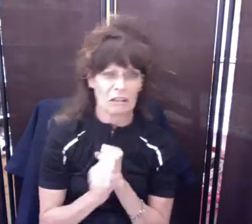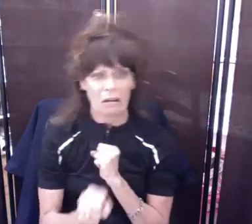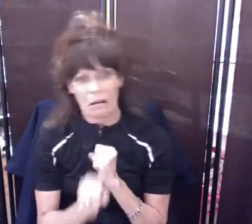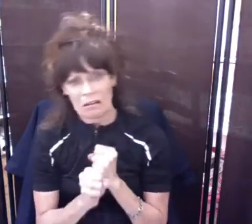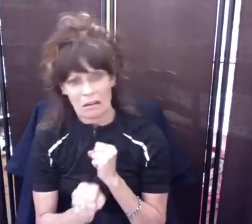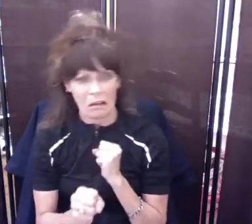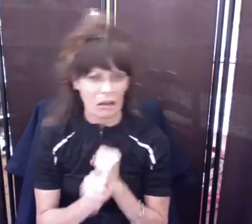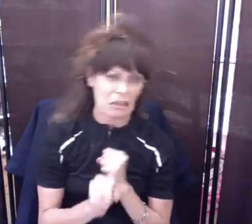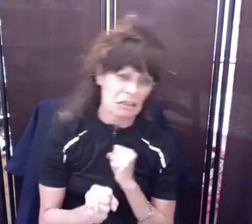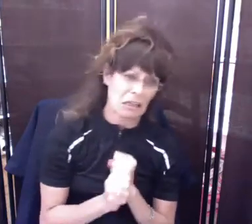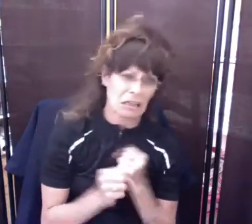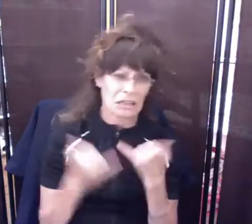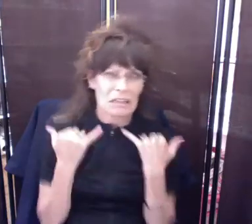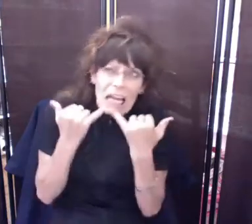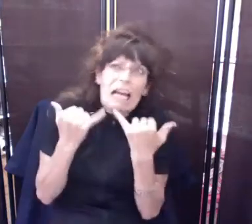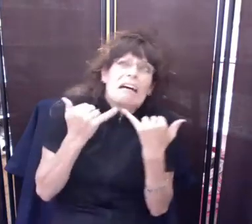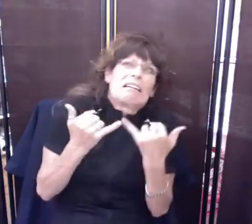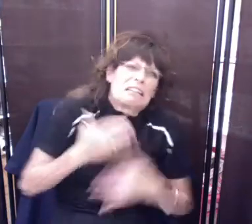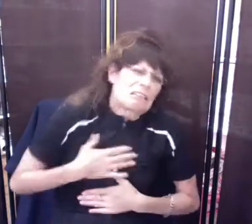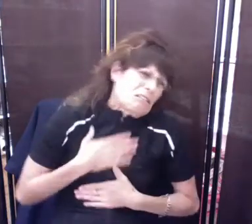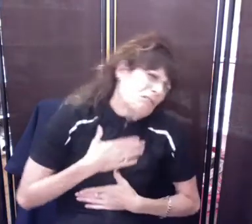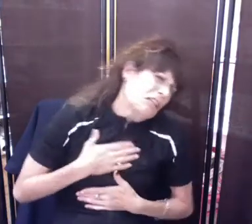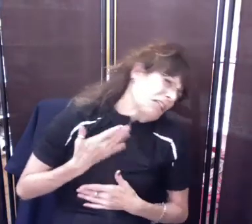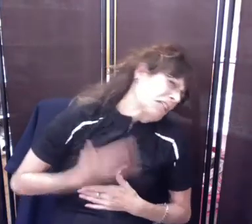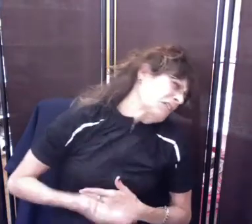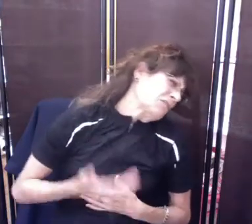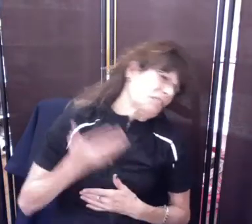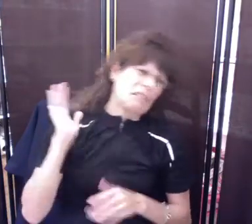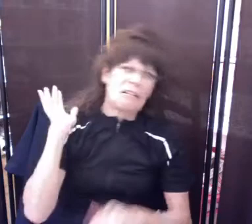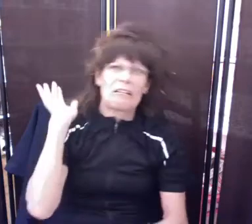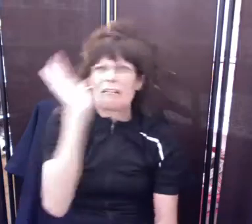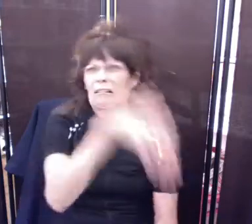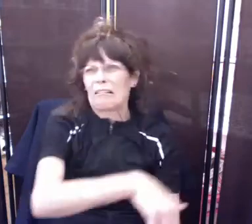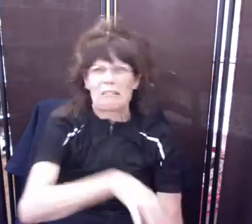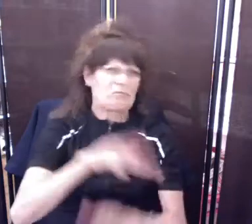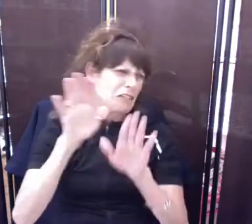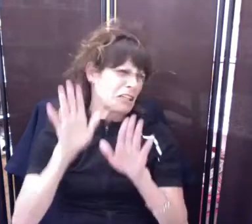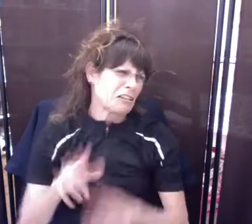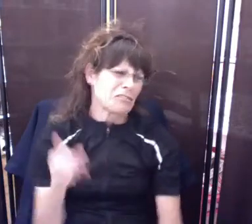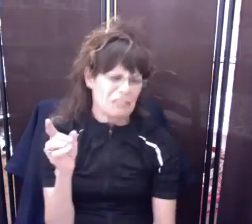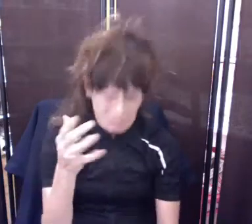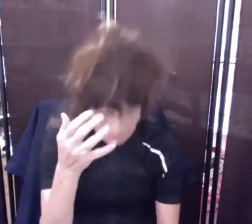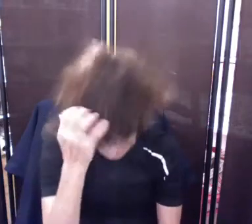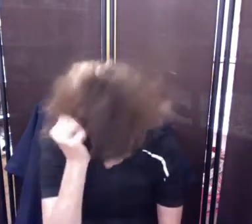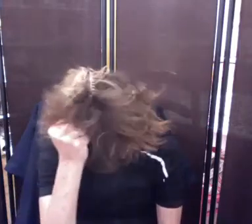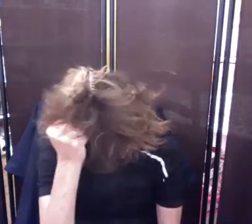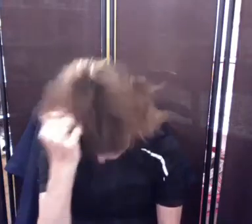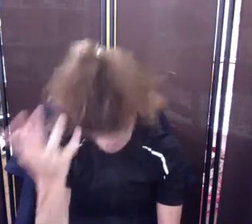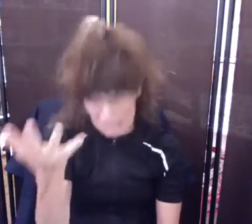Oh, now he's grateful. Oh, isn't it just wonderful that he's grateful? That warms